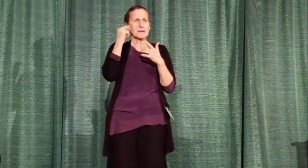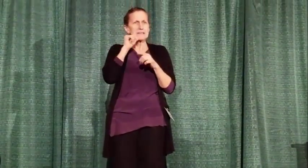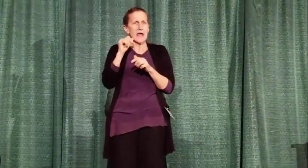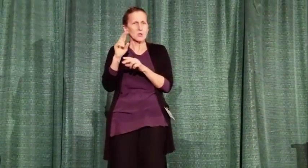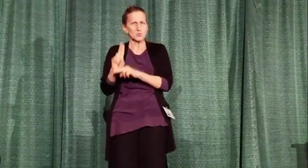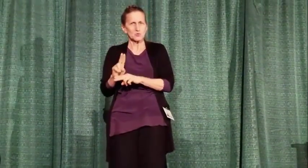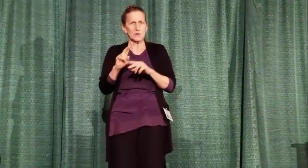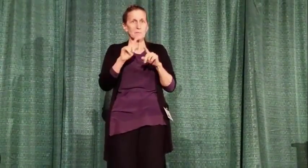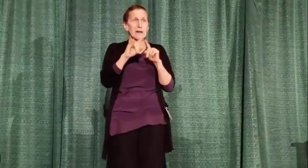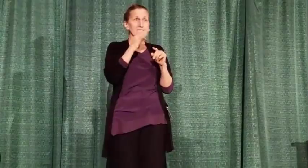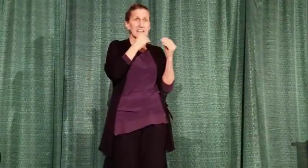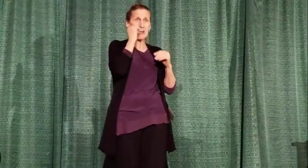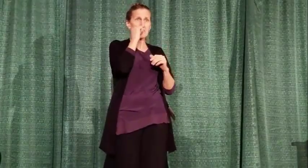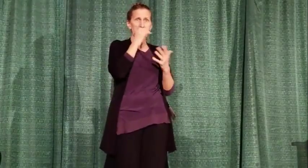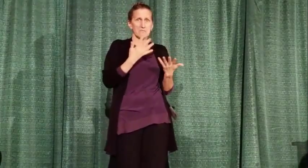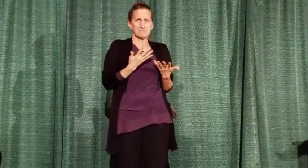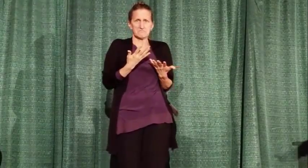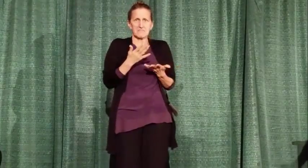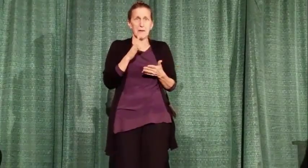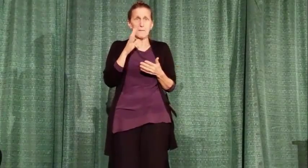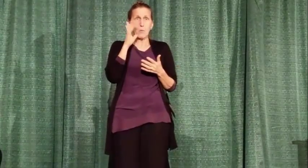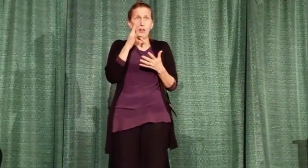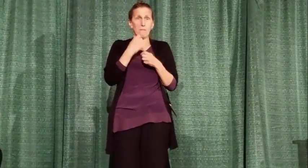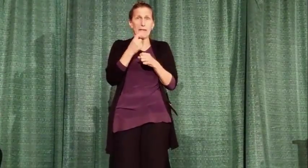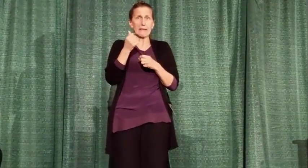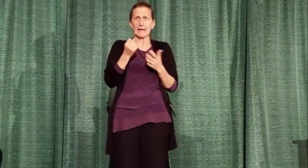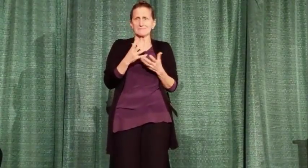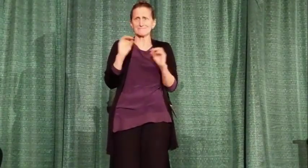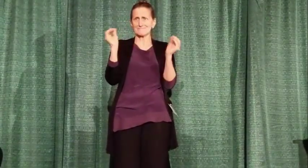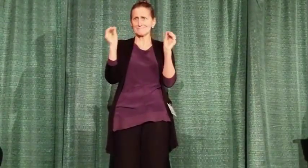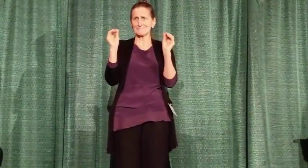produce too much gas anymore from eating the beans, unfortunately.